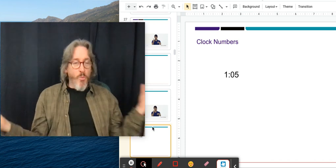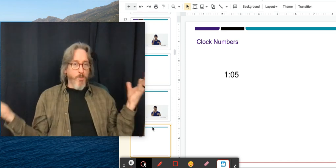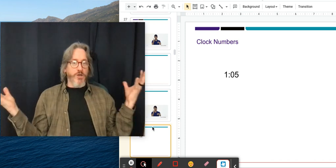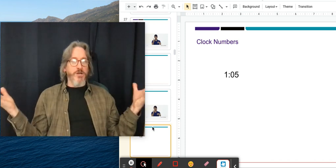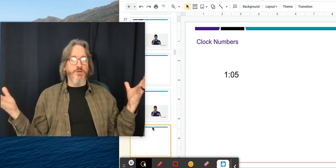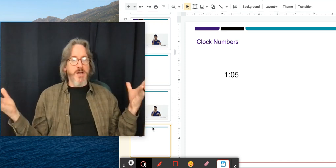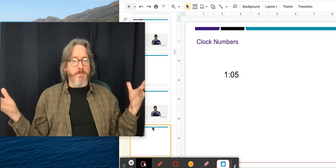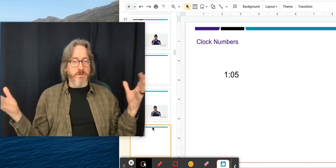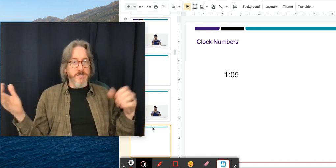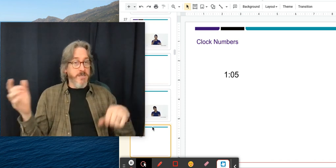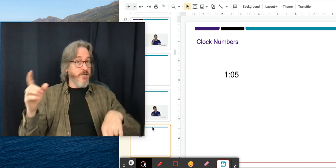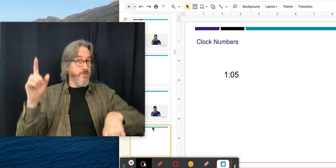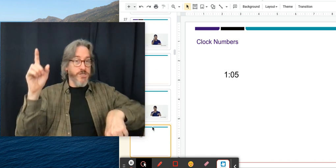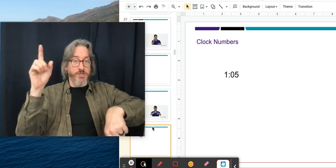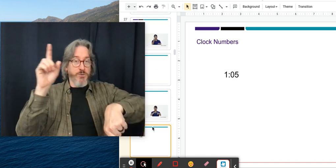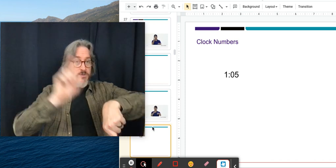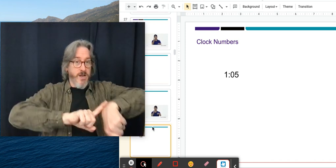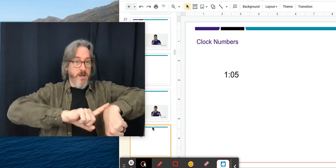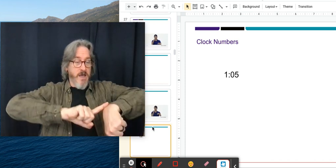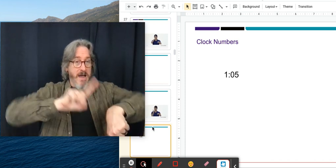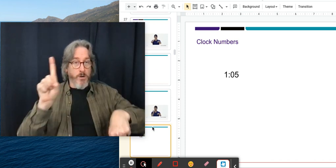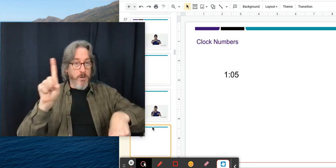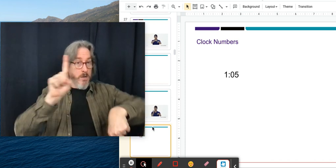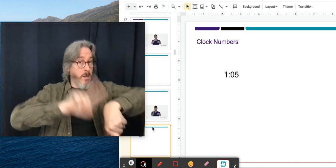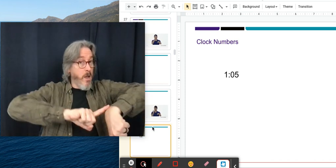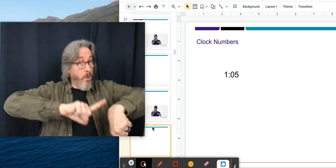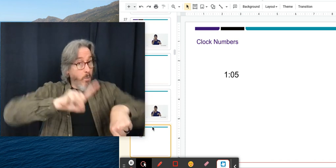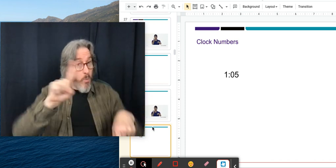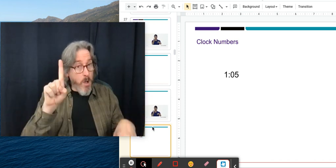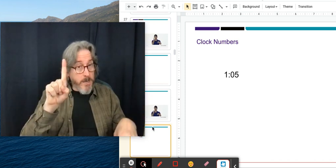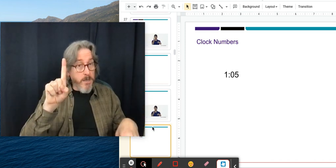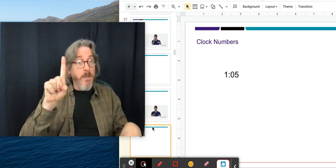Then when we're going to do the numbers, you just do the hour